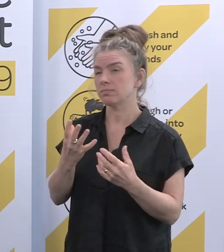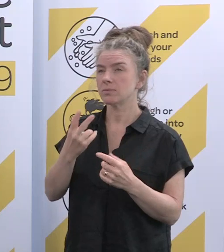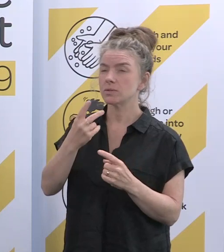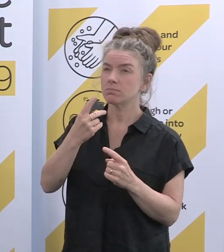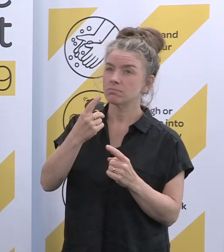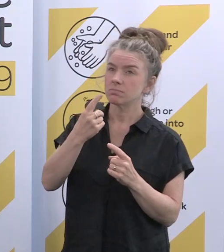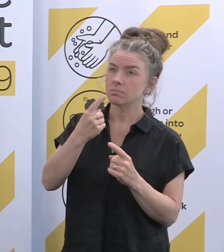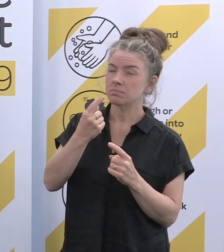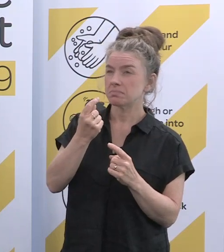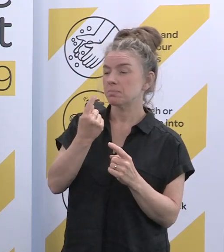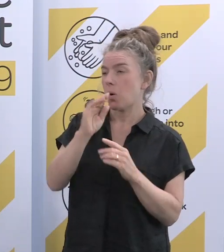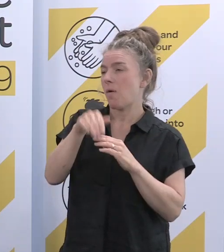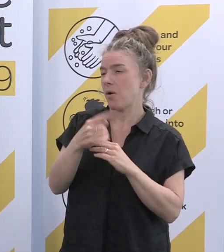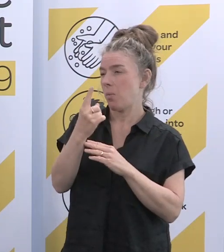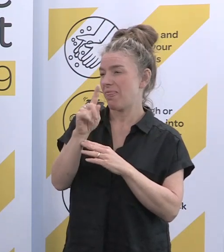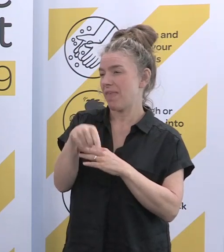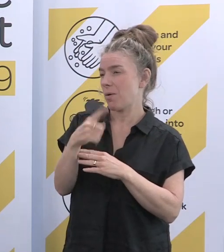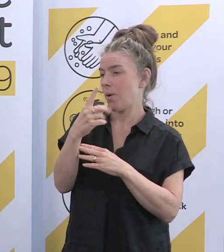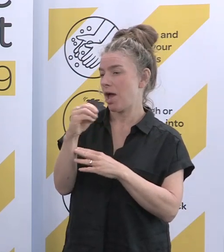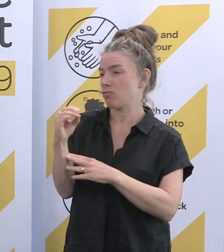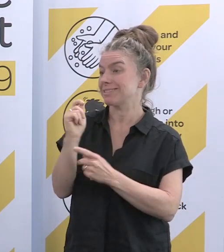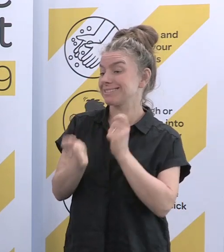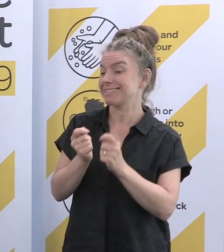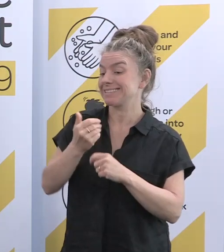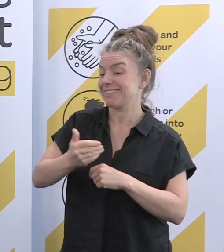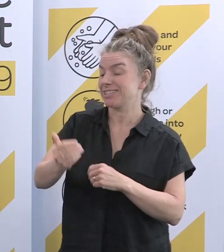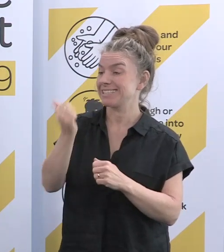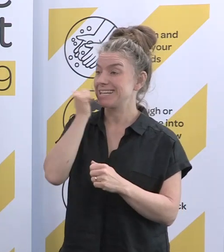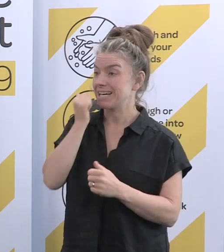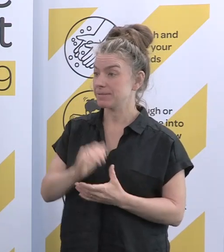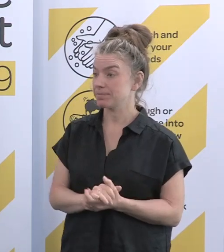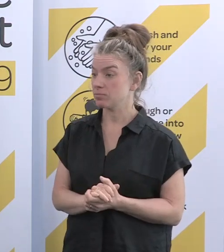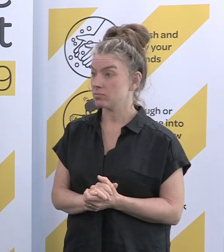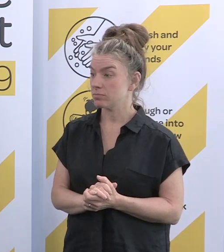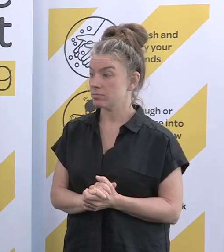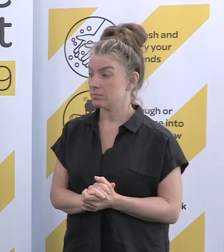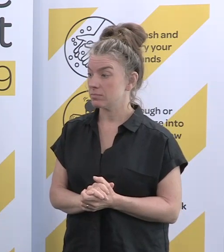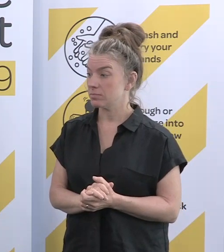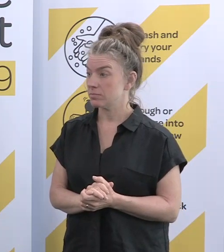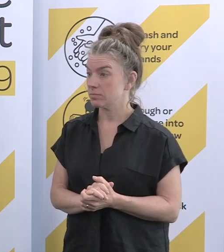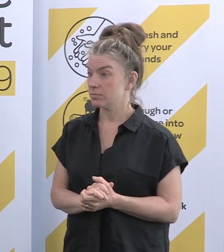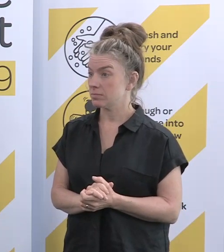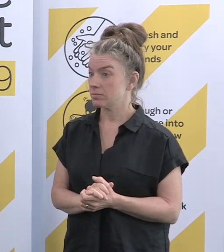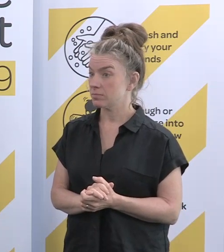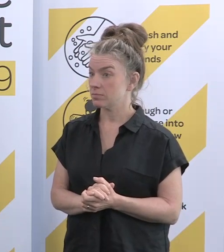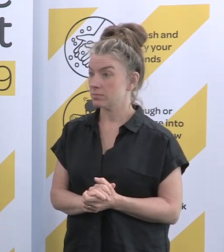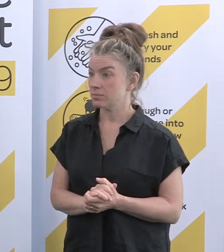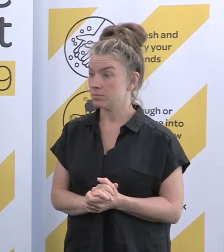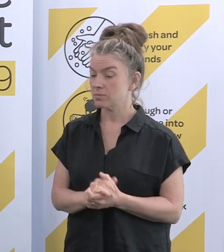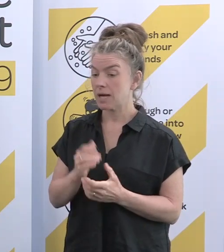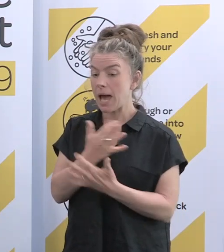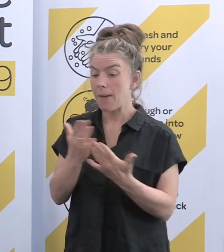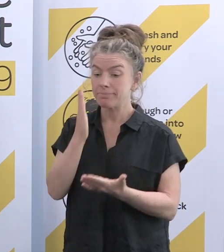and 1,500 tests a day. Our case positivity rate from our testing is just over that. It's between 1 and